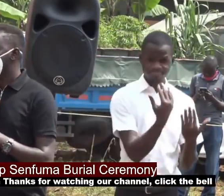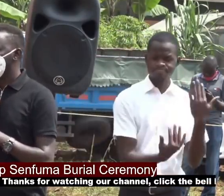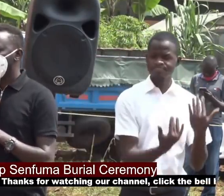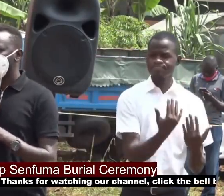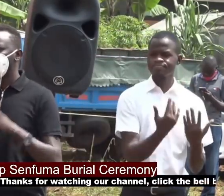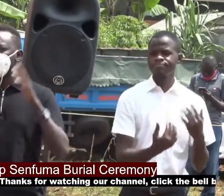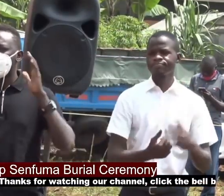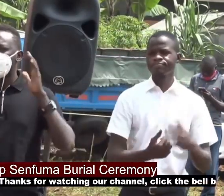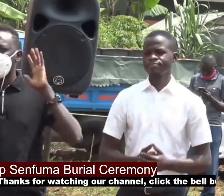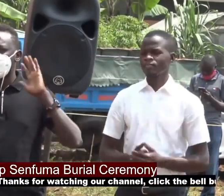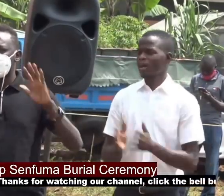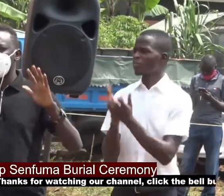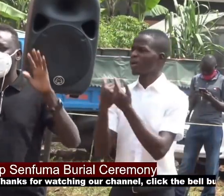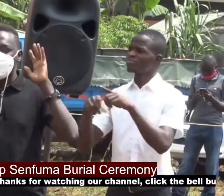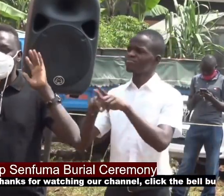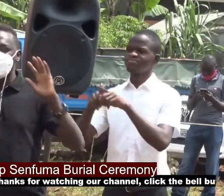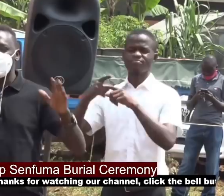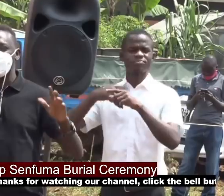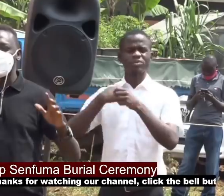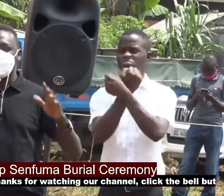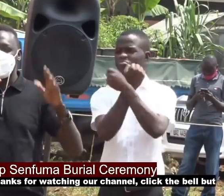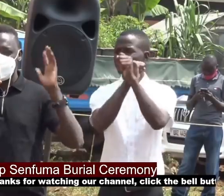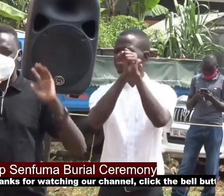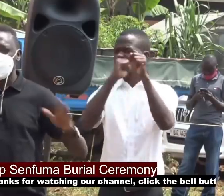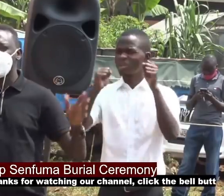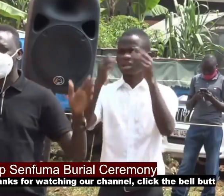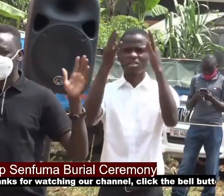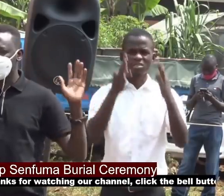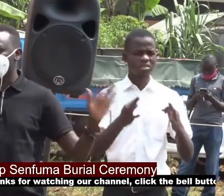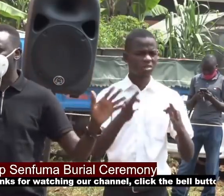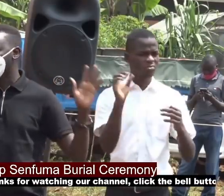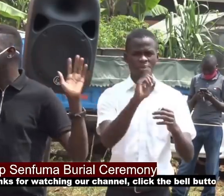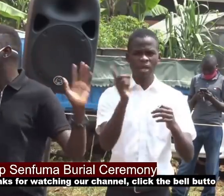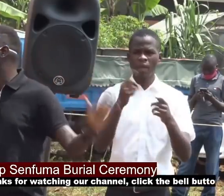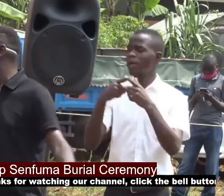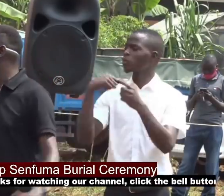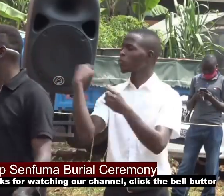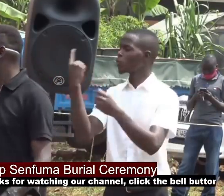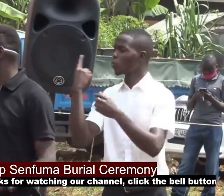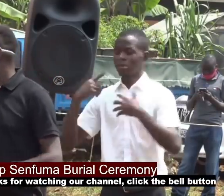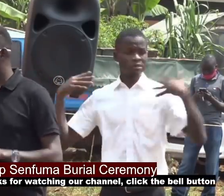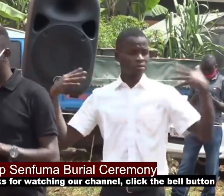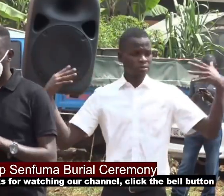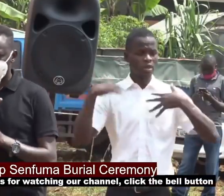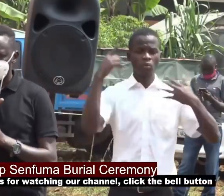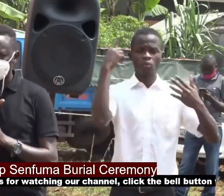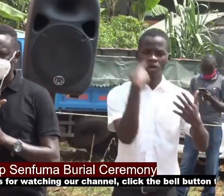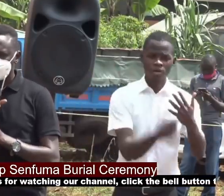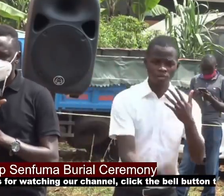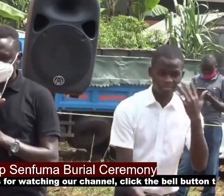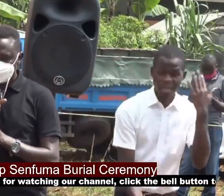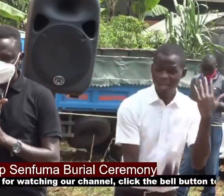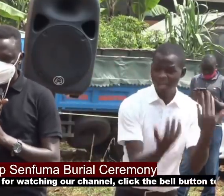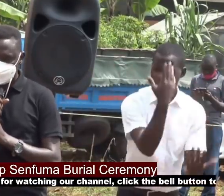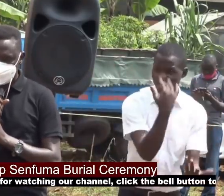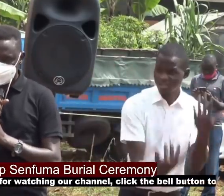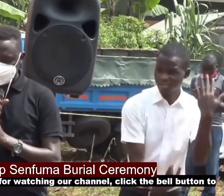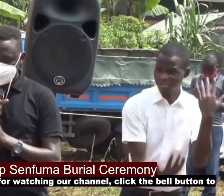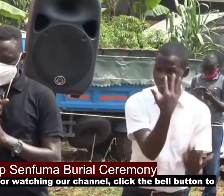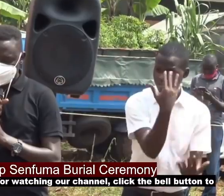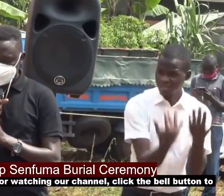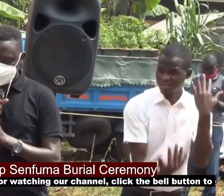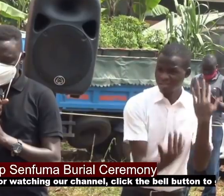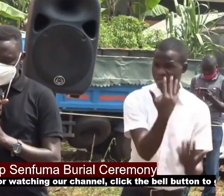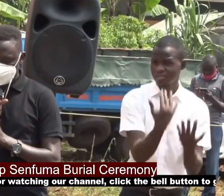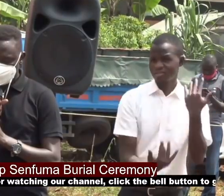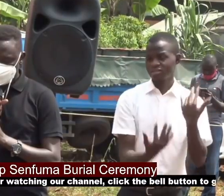Eranze bannange saloko kabintu naloko kanga antide egeyena. And for me, I didn't get saved for any other